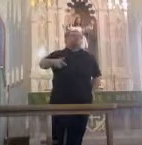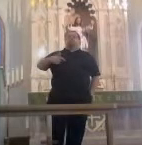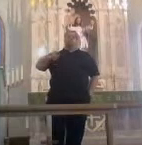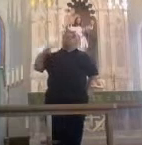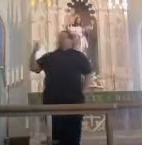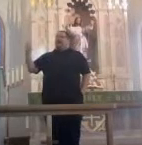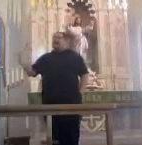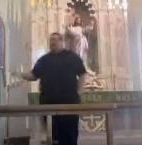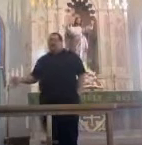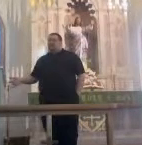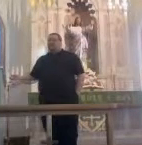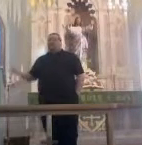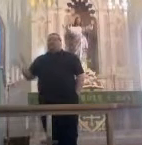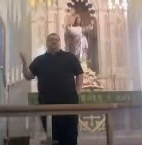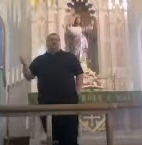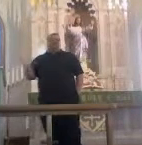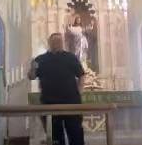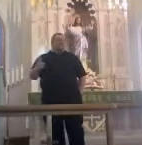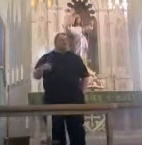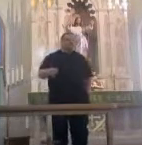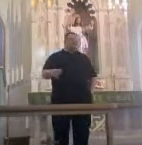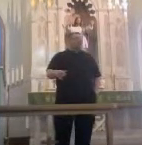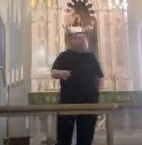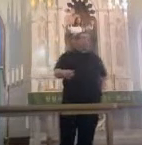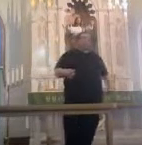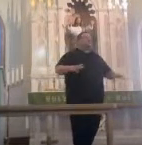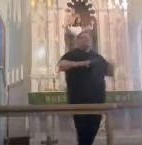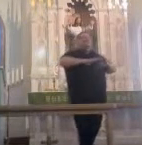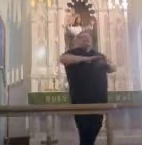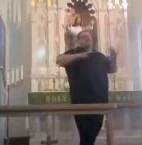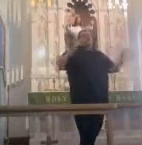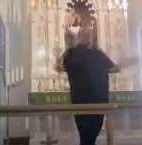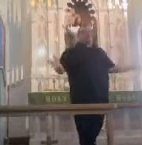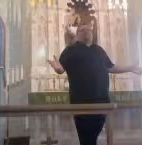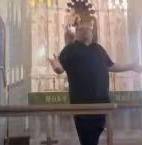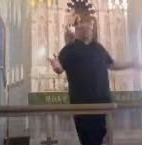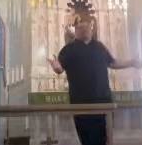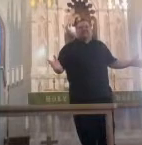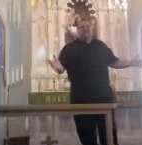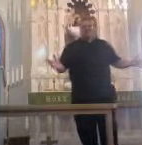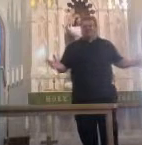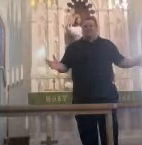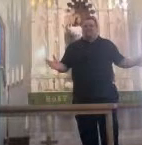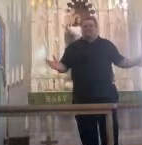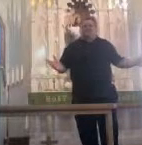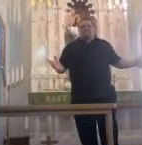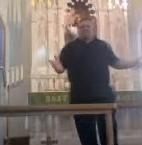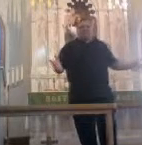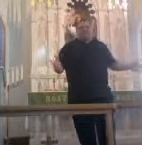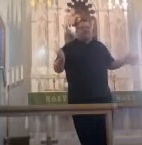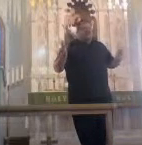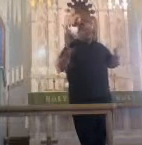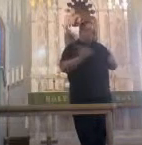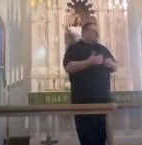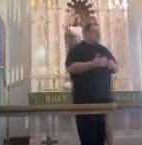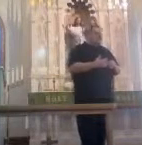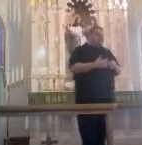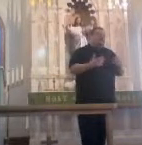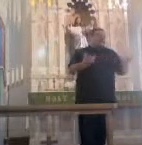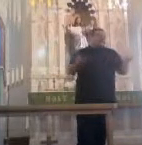in response to your worst days ever? There'd be a whole variety of answers to that. Some may say, well, you know, I